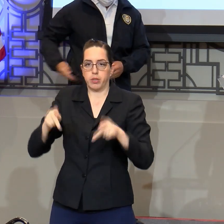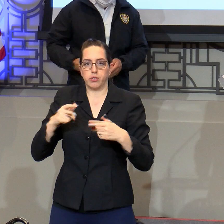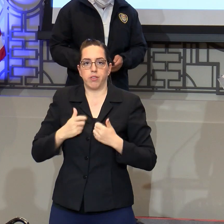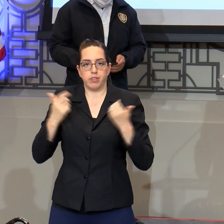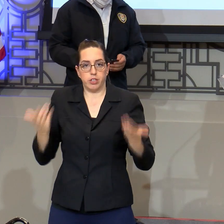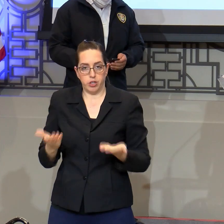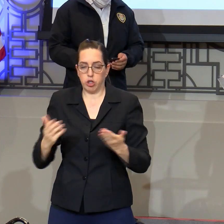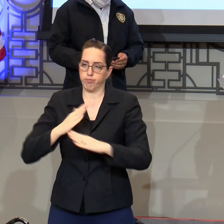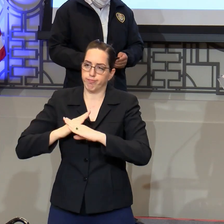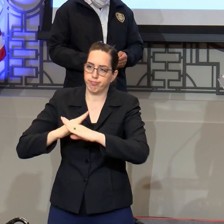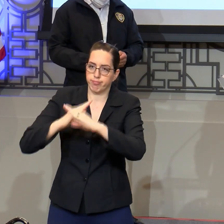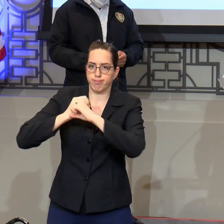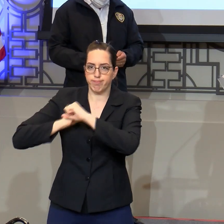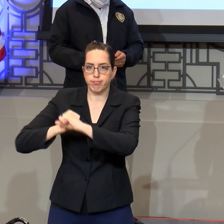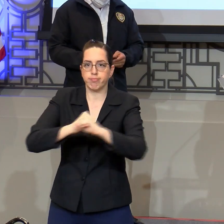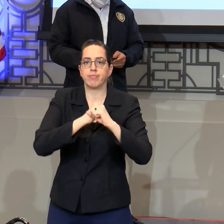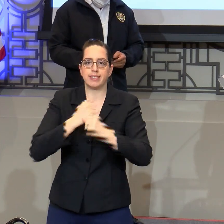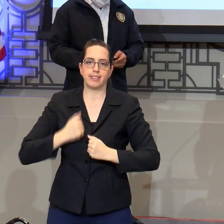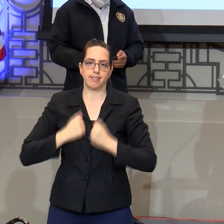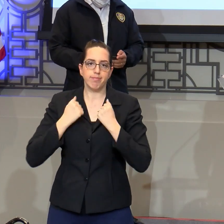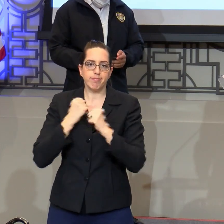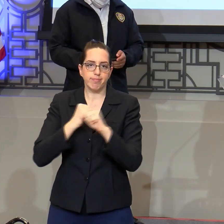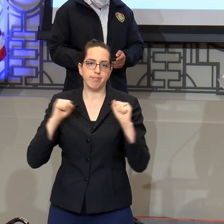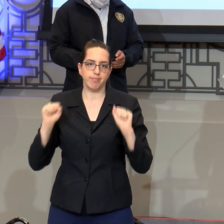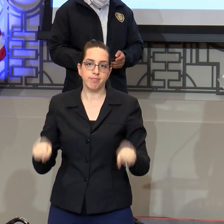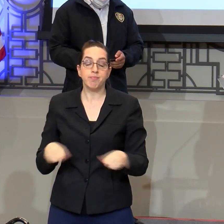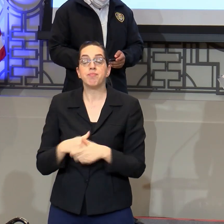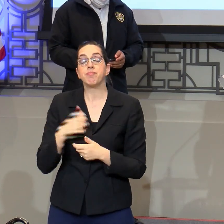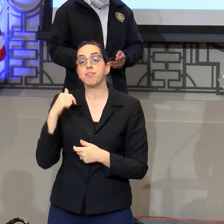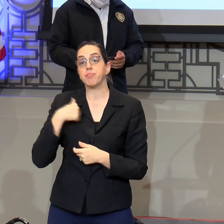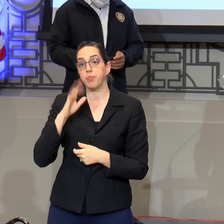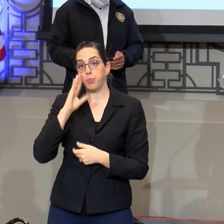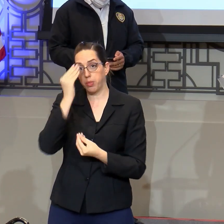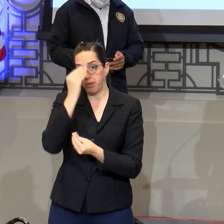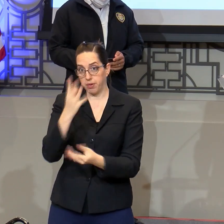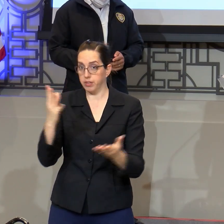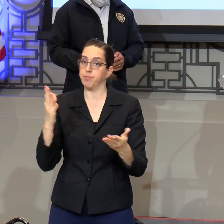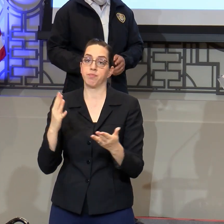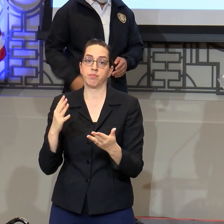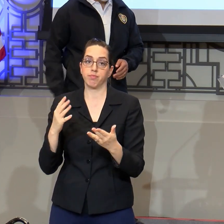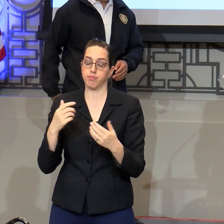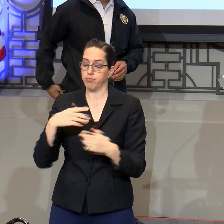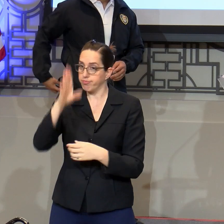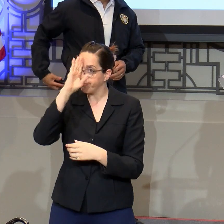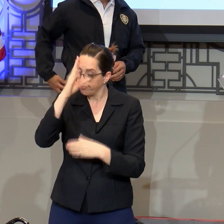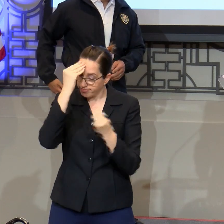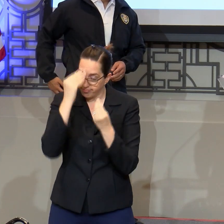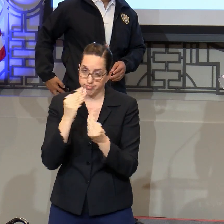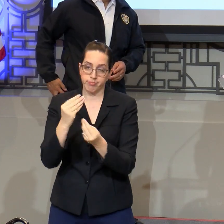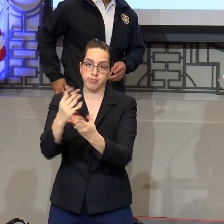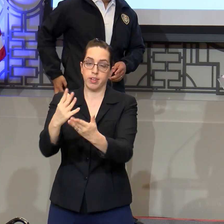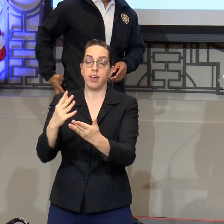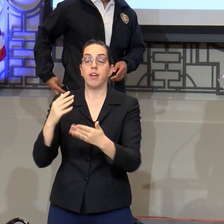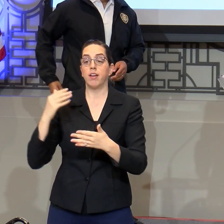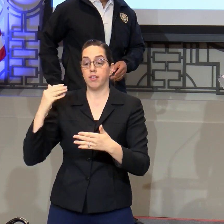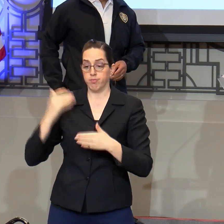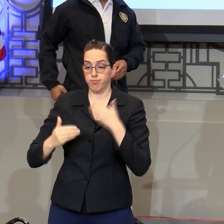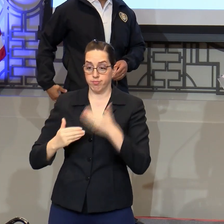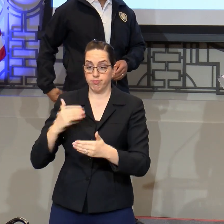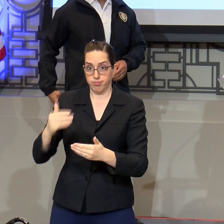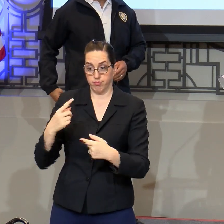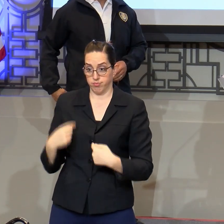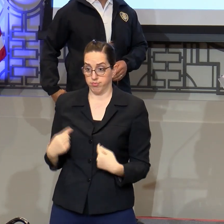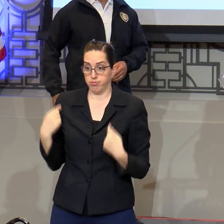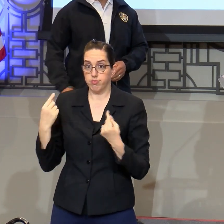take those necessary steps to save people's lives. I can tell you without any hesitation that the steps that the city